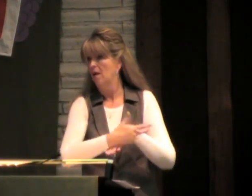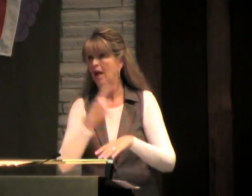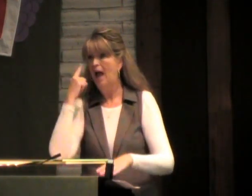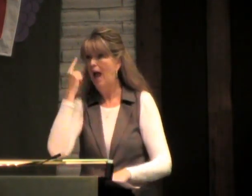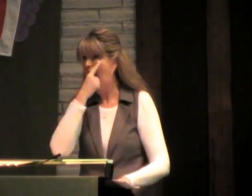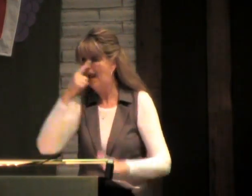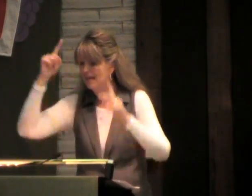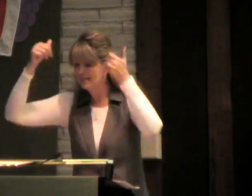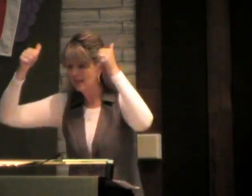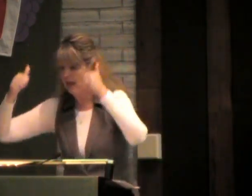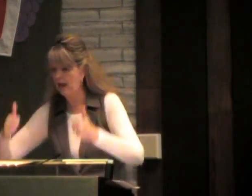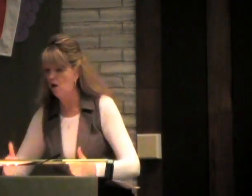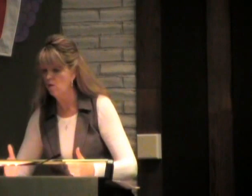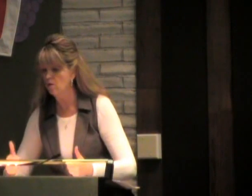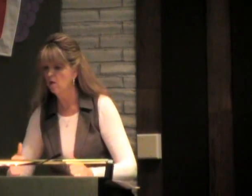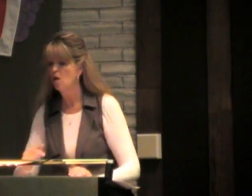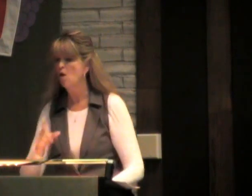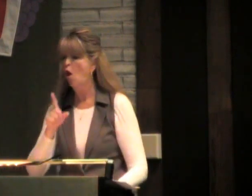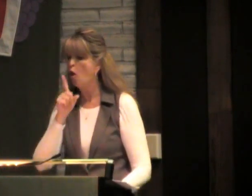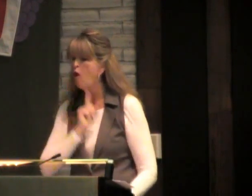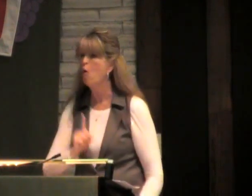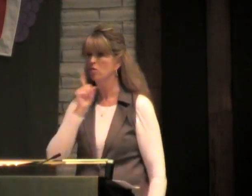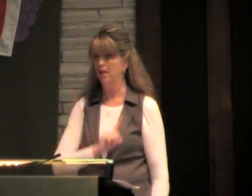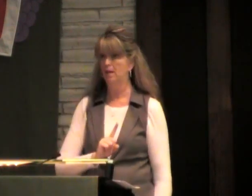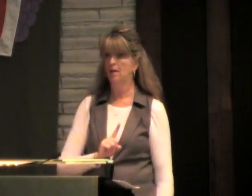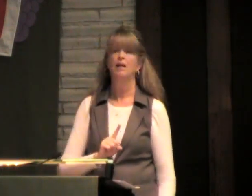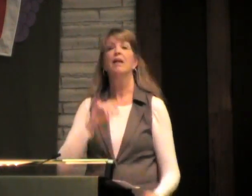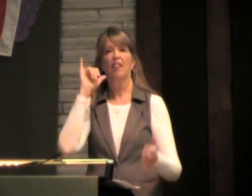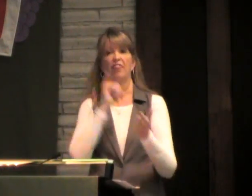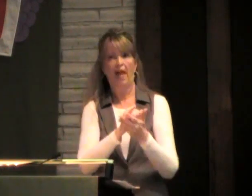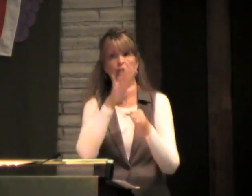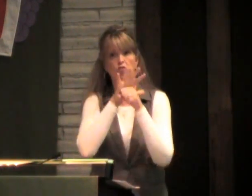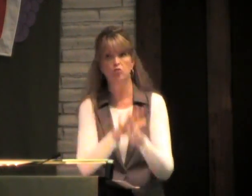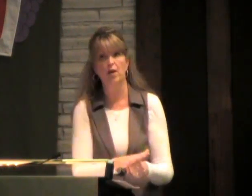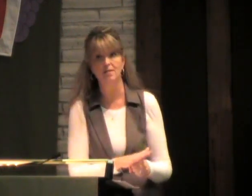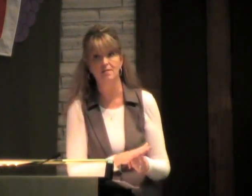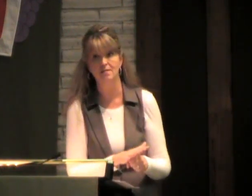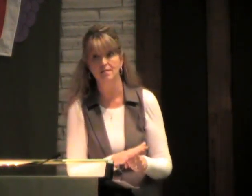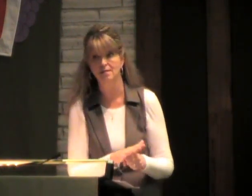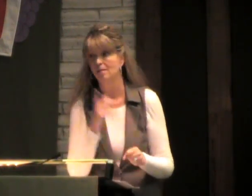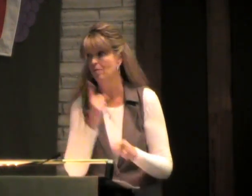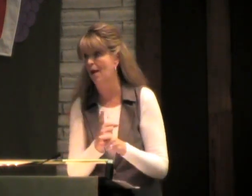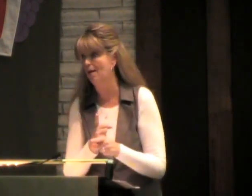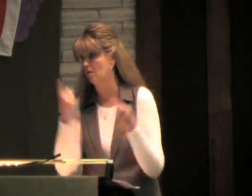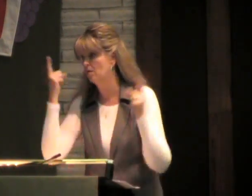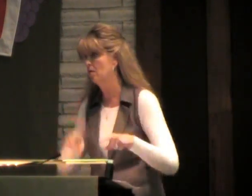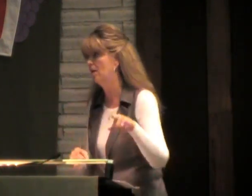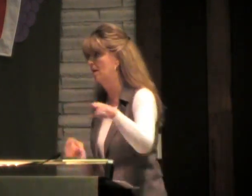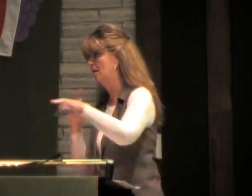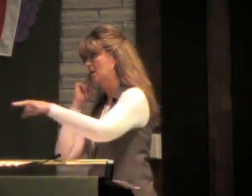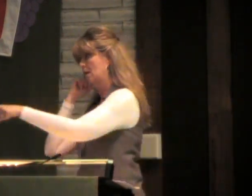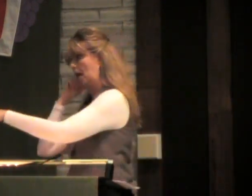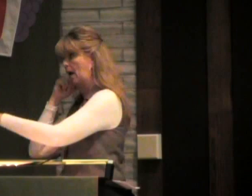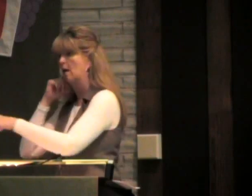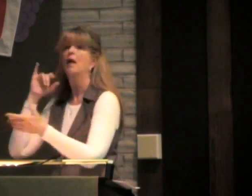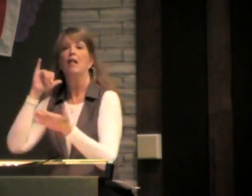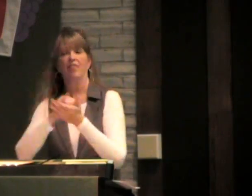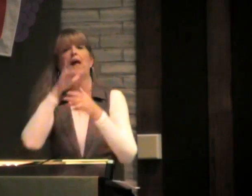His ship had grounded. His eyesight was declining. He was terribly lonely. And that's stress, right? Would you all agree that that